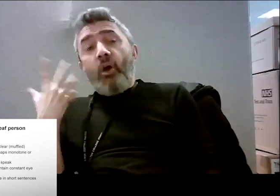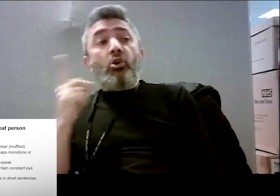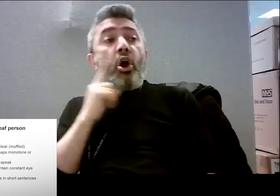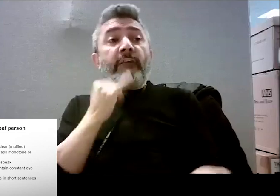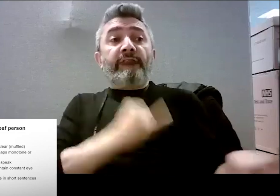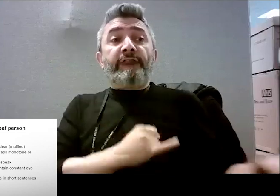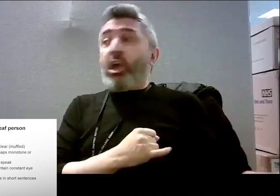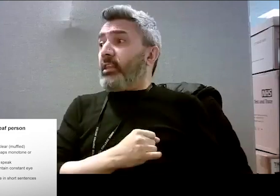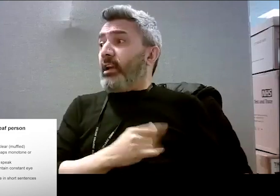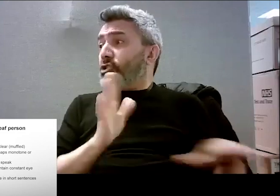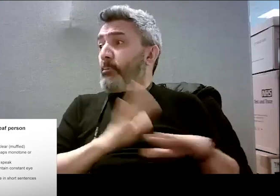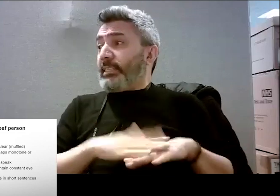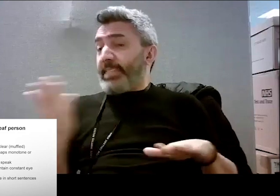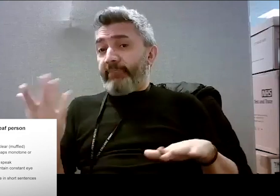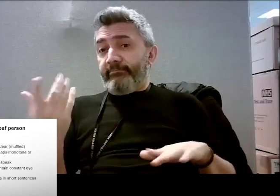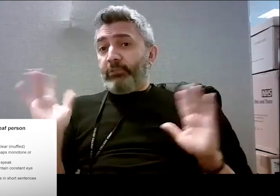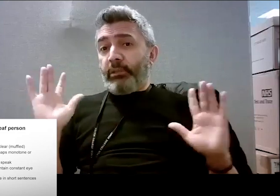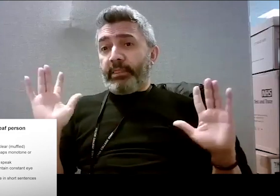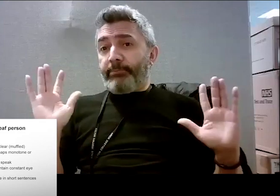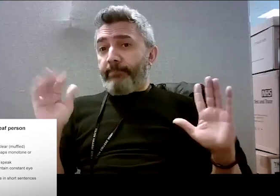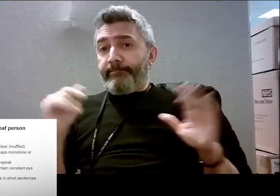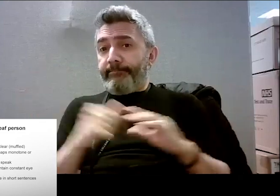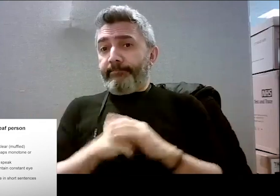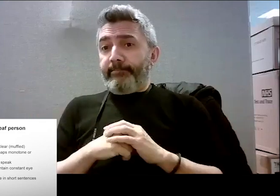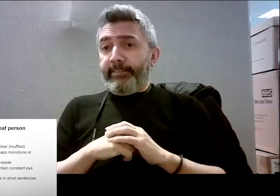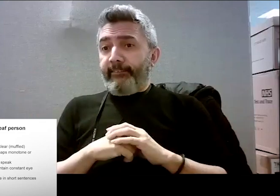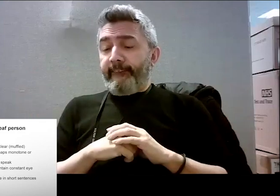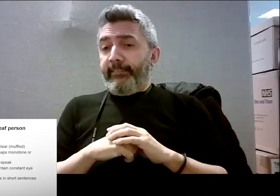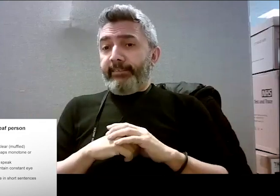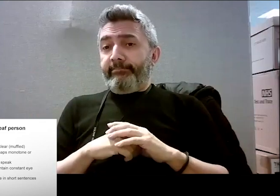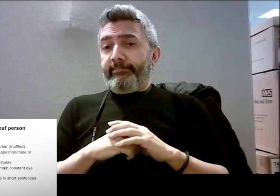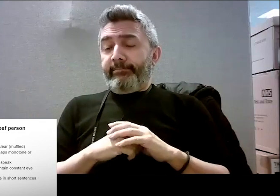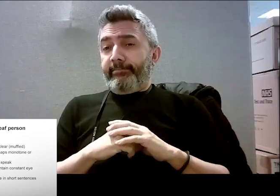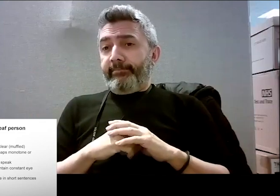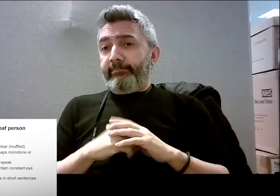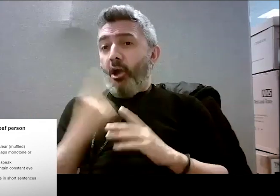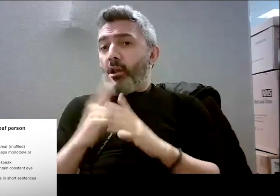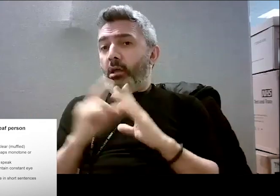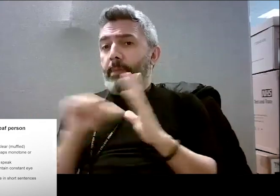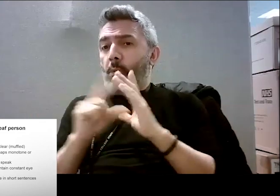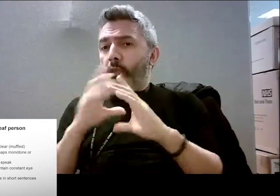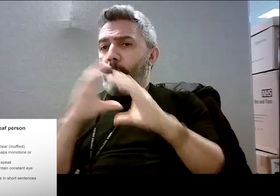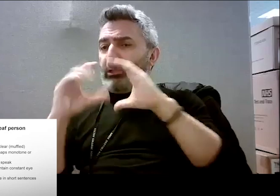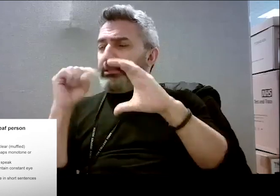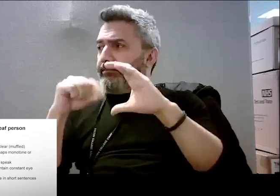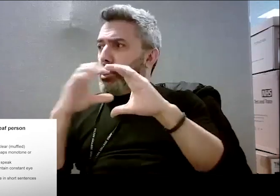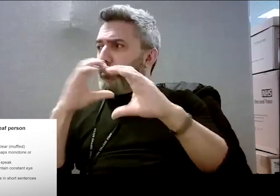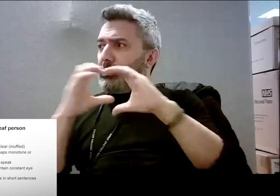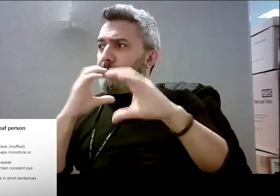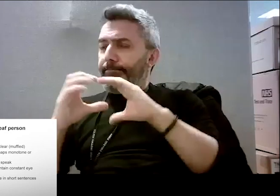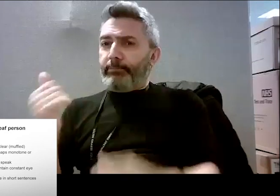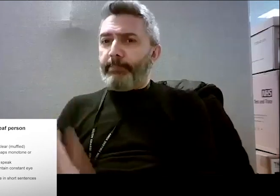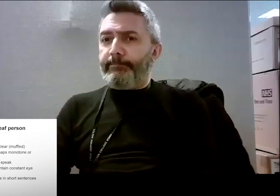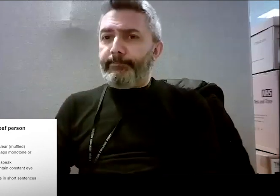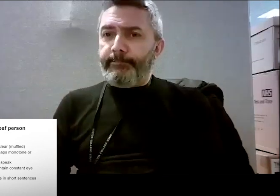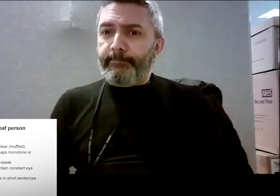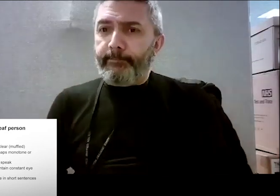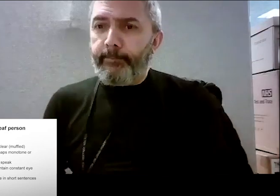And is it my thing because I'm deaf, or is it because my daughter's hearing? It's just one of those things. And it's just something you need to think about